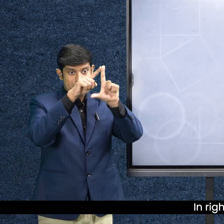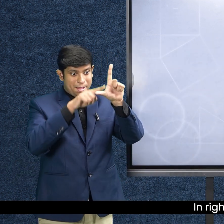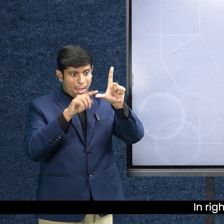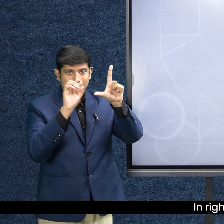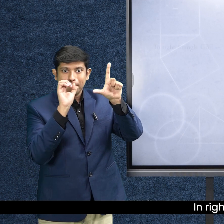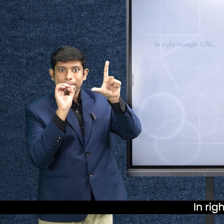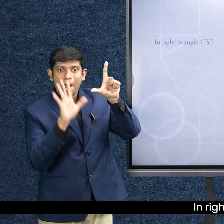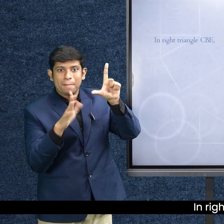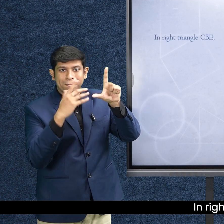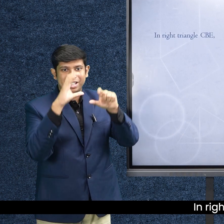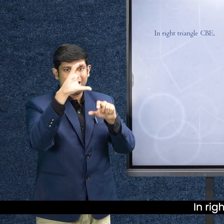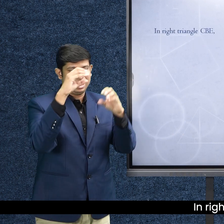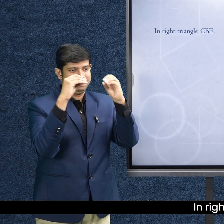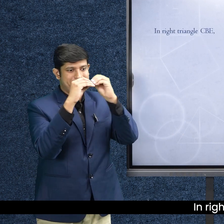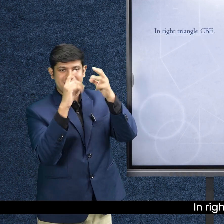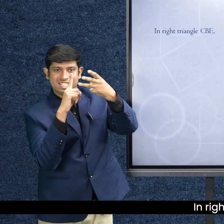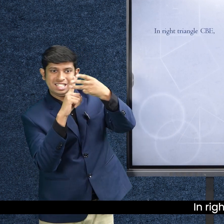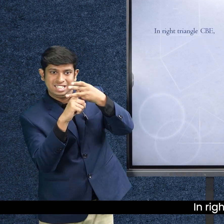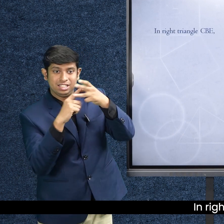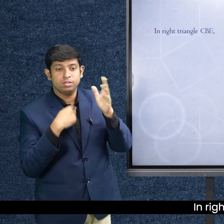In right triangle CBE,